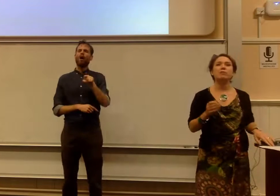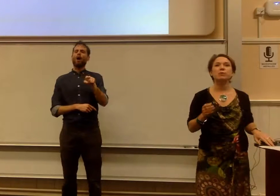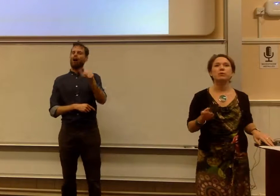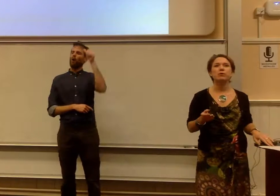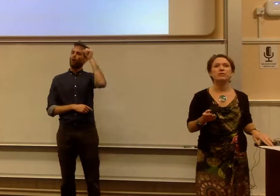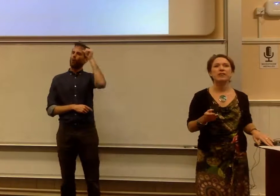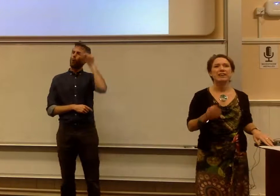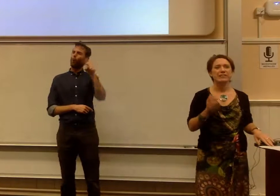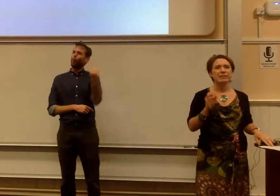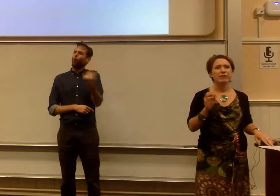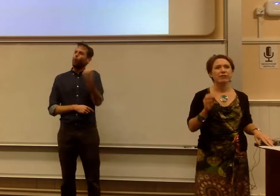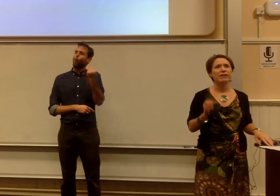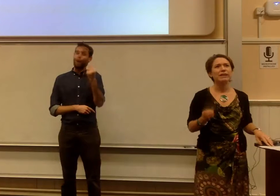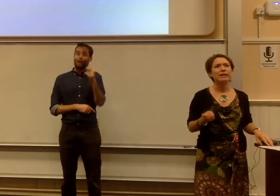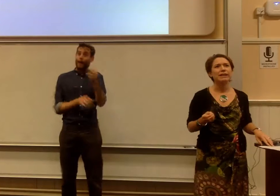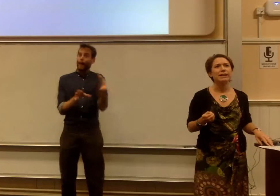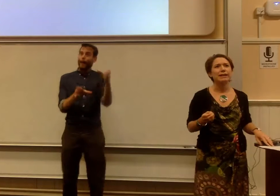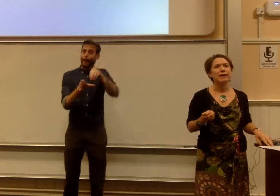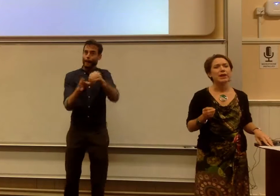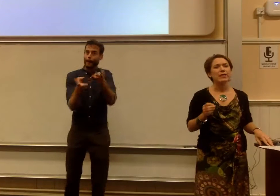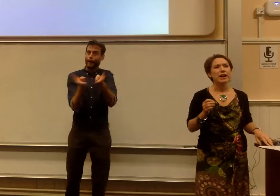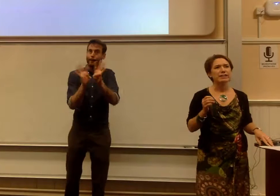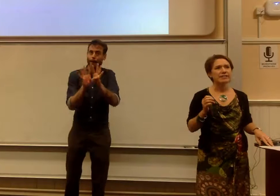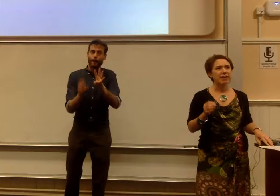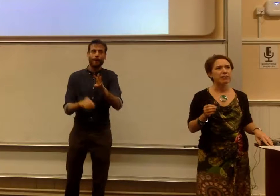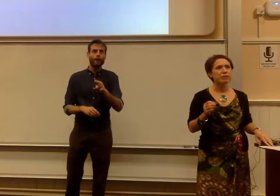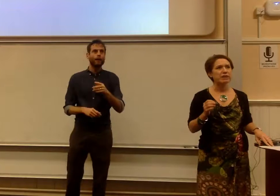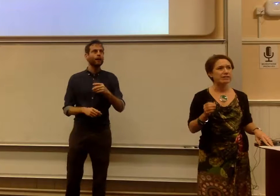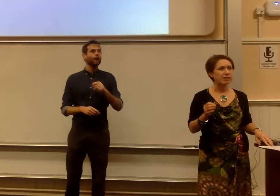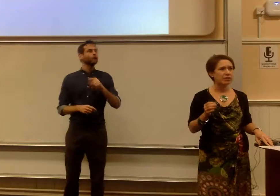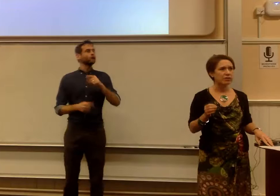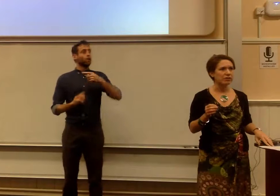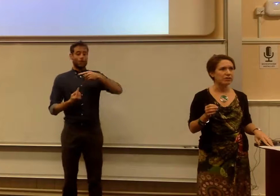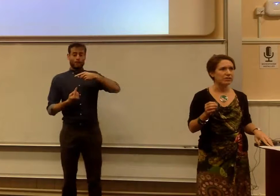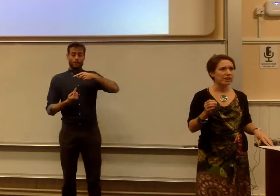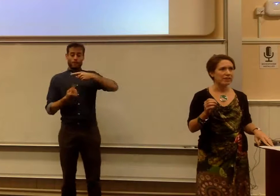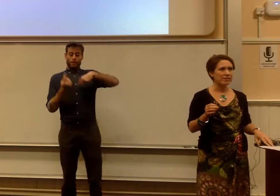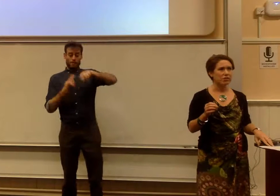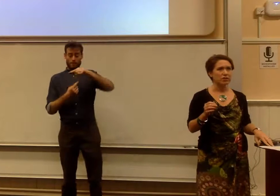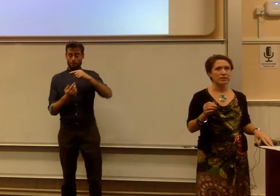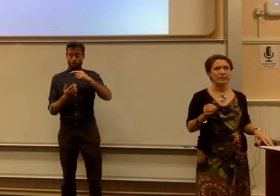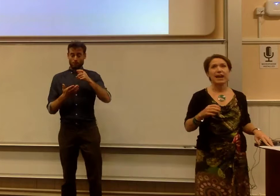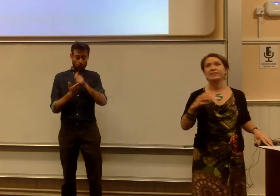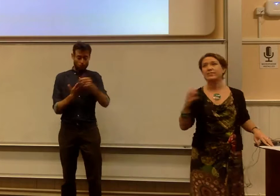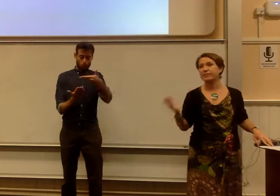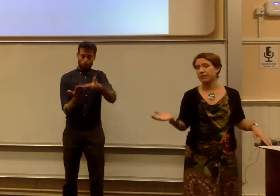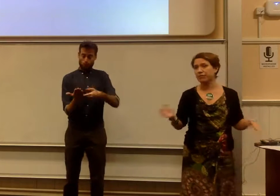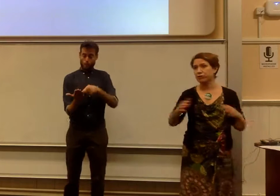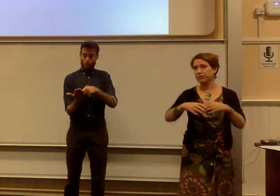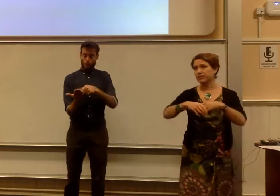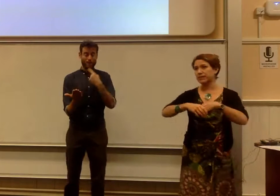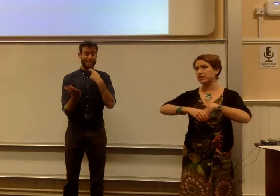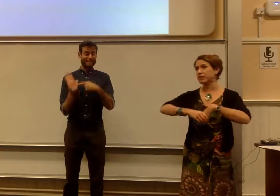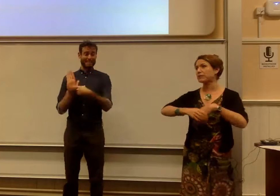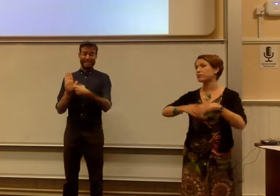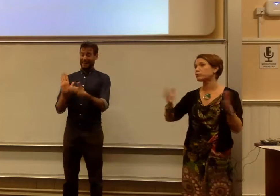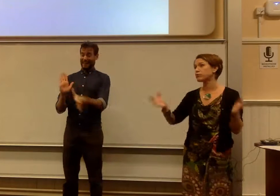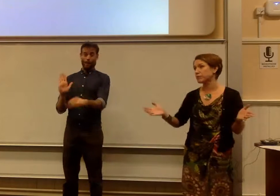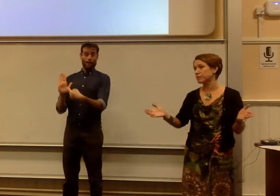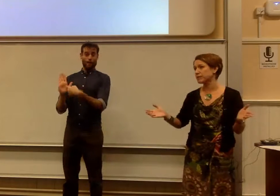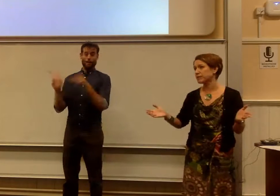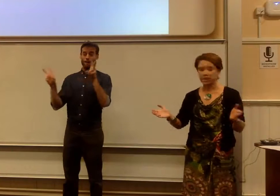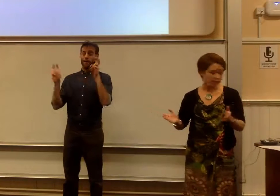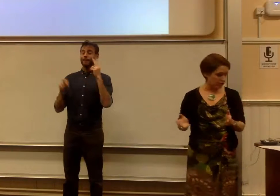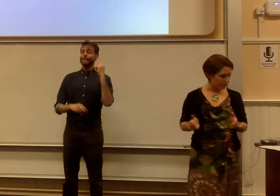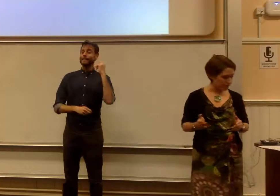But that report said very clearly that deaf BSL users in Scotland and other deaf groups, because actually have a